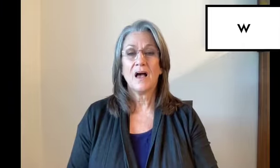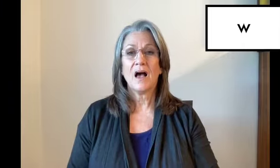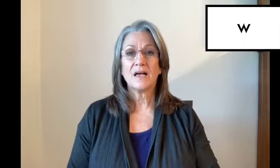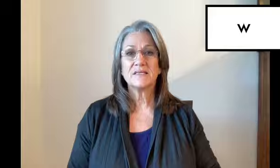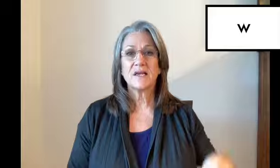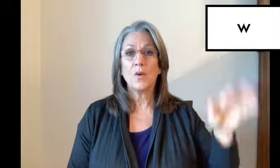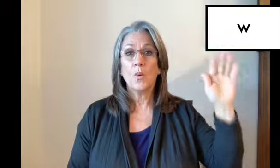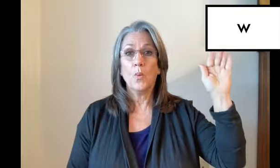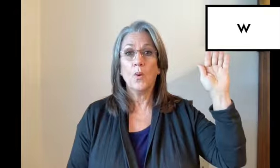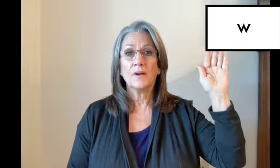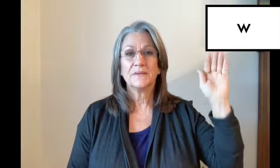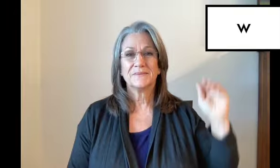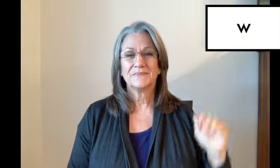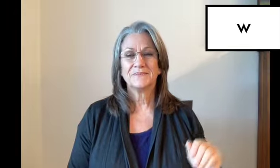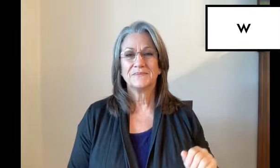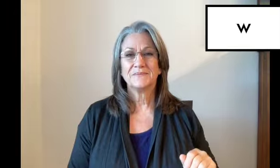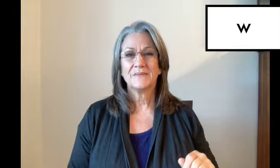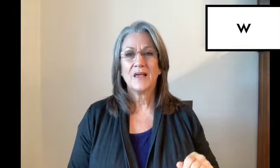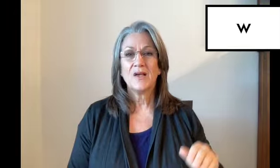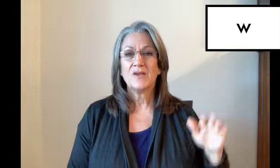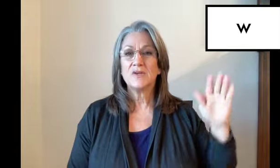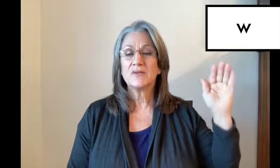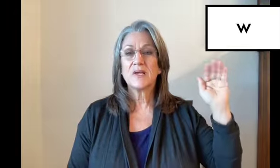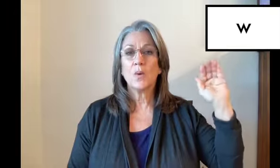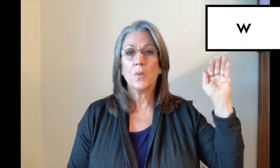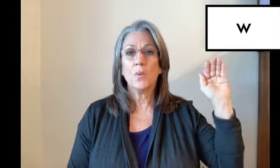I say w. You say w.